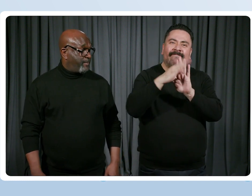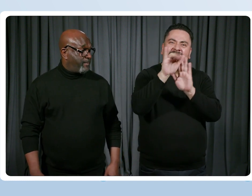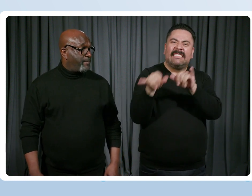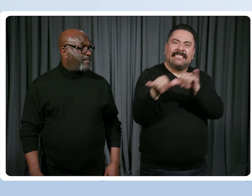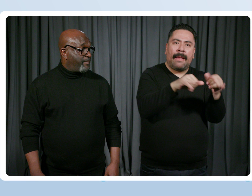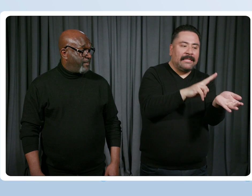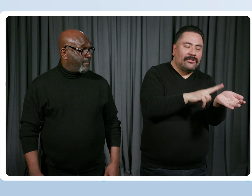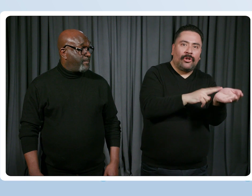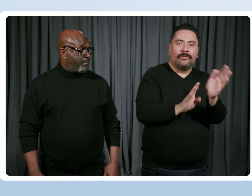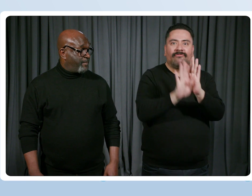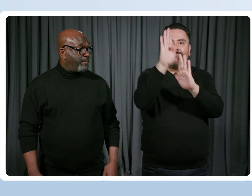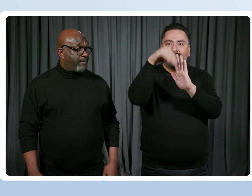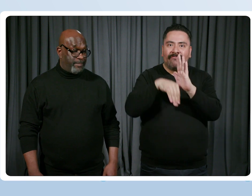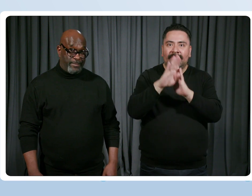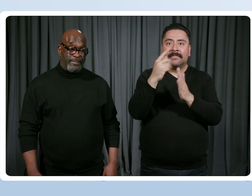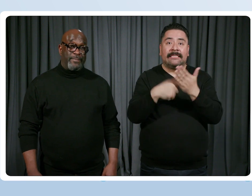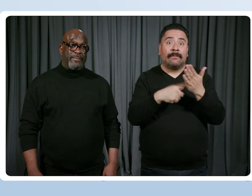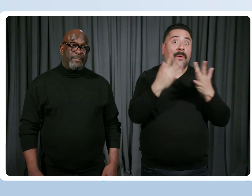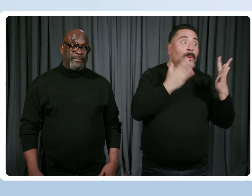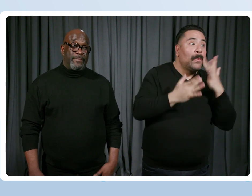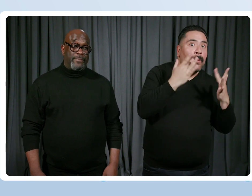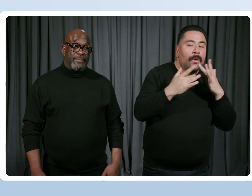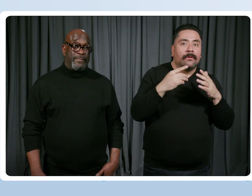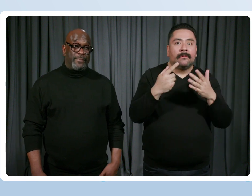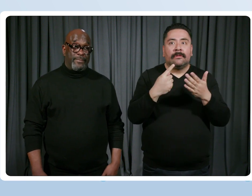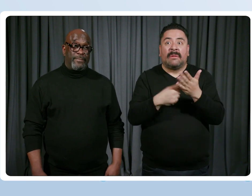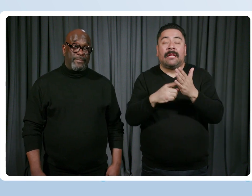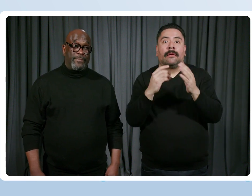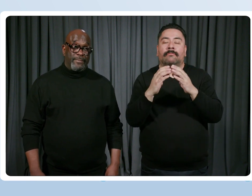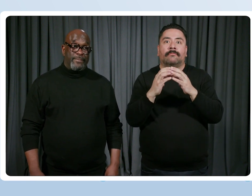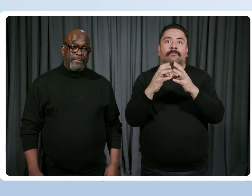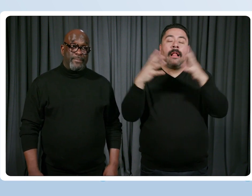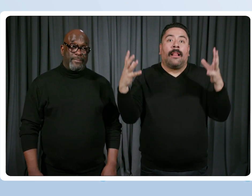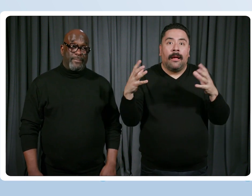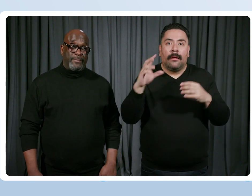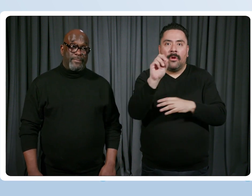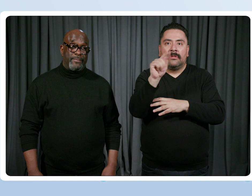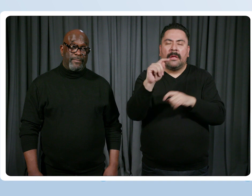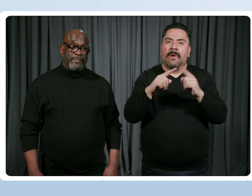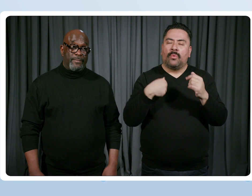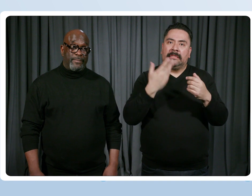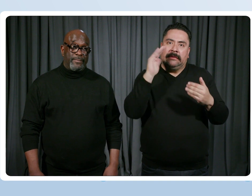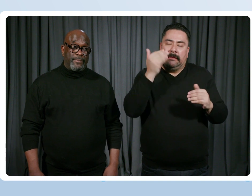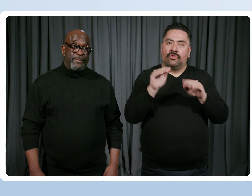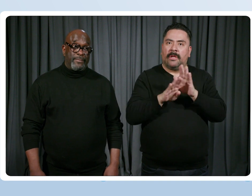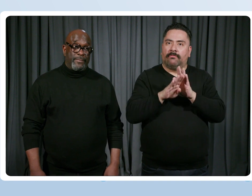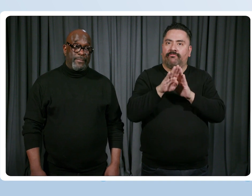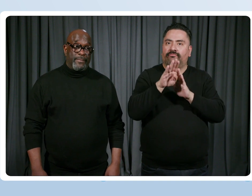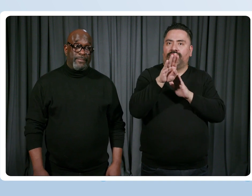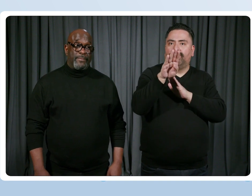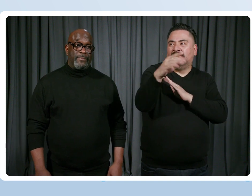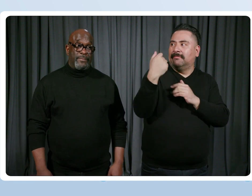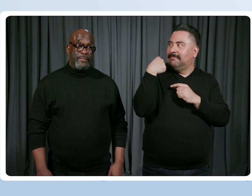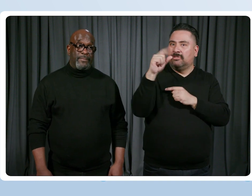way. It ebbs and flows in terms of shortages and surplus, but we've been steadily growing over the last 20